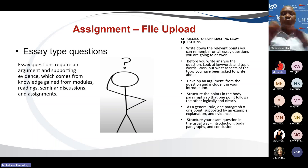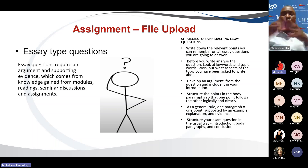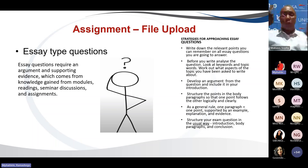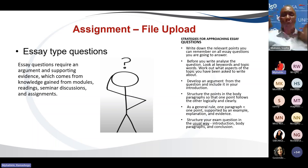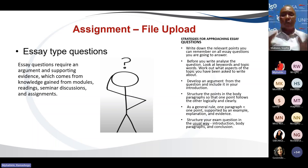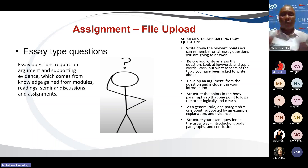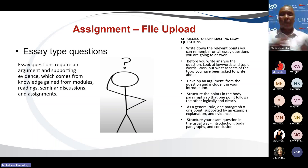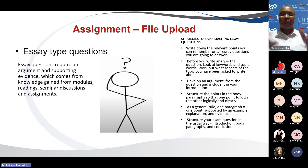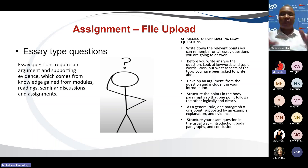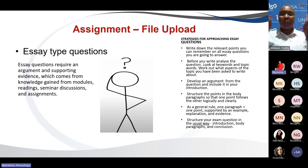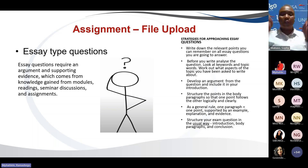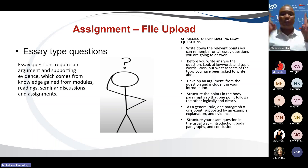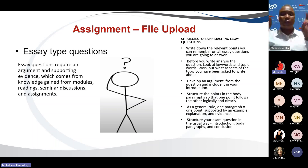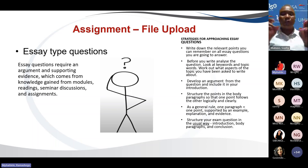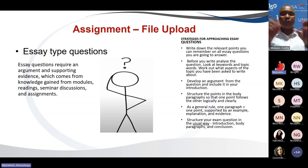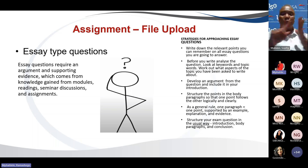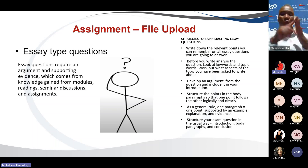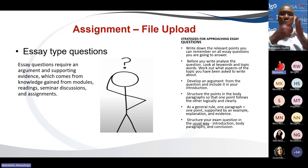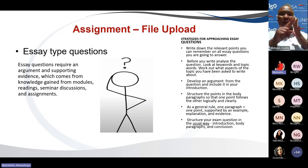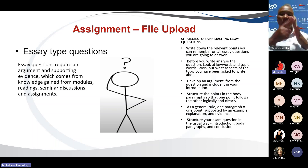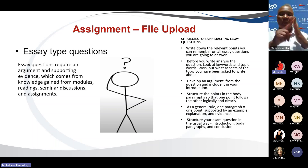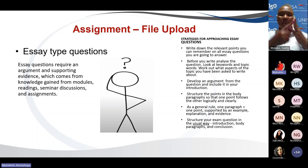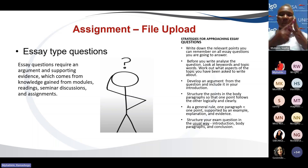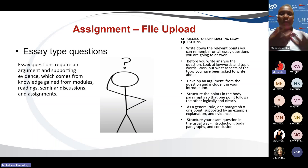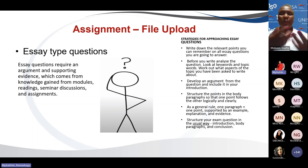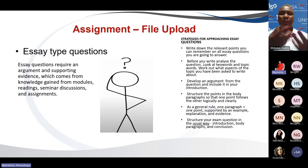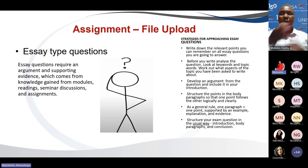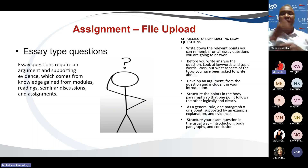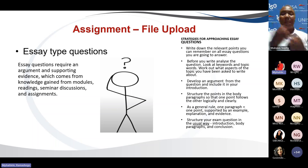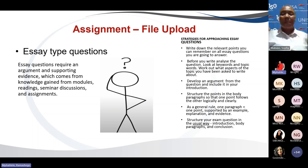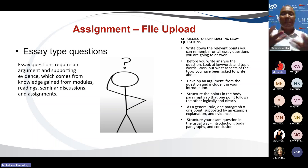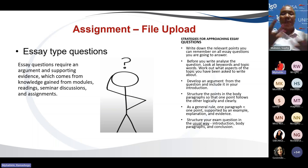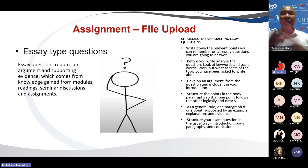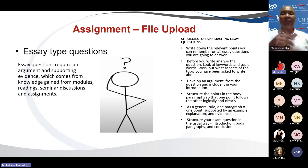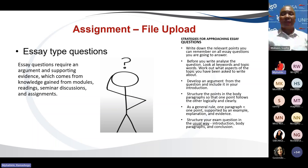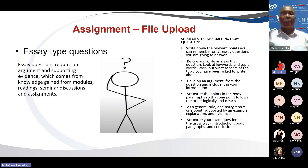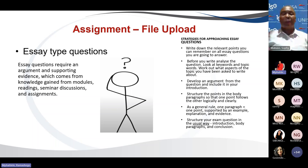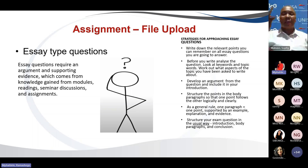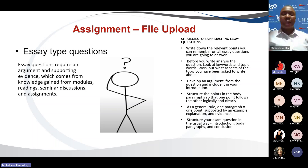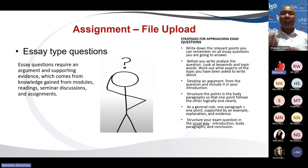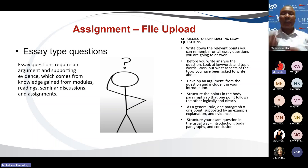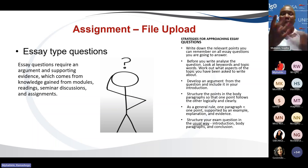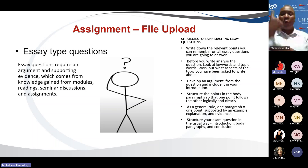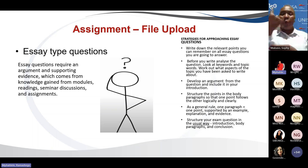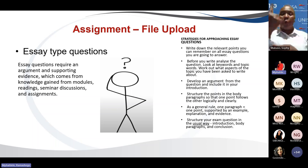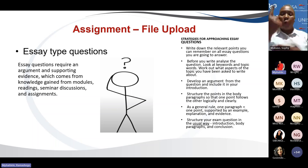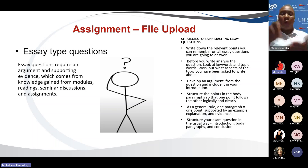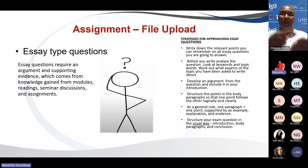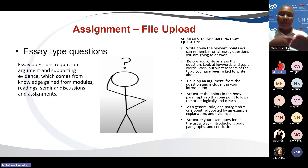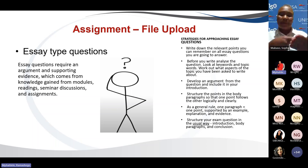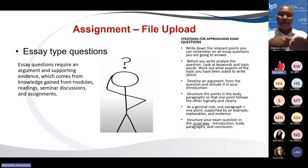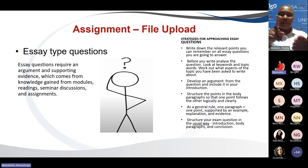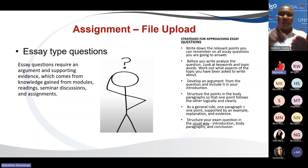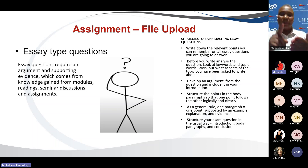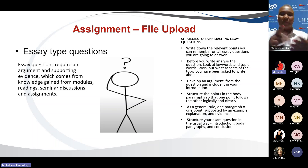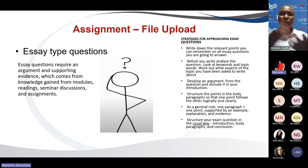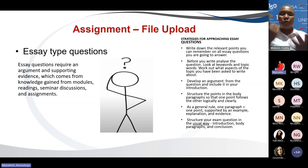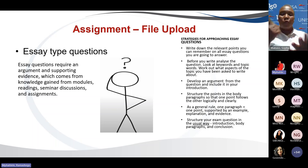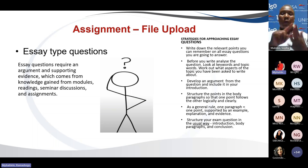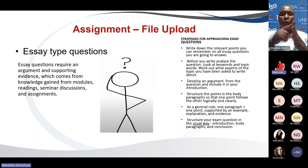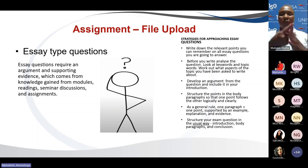of points to say in most cases, lecturers allocate 1 point,